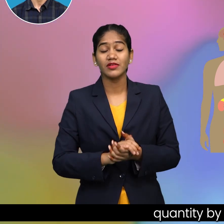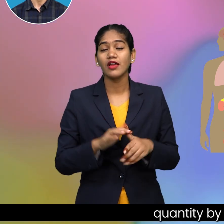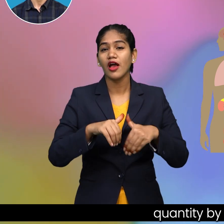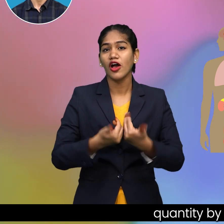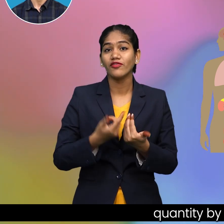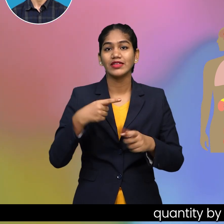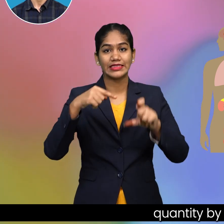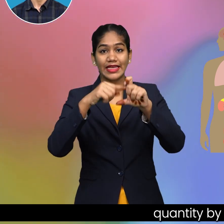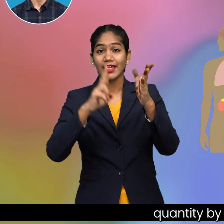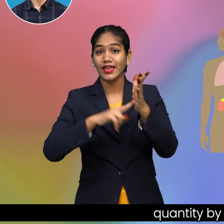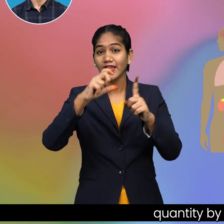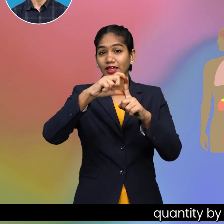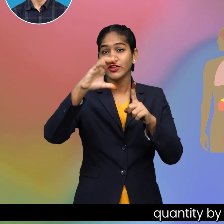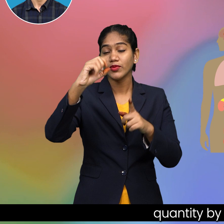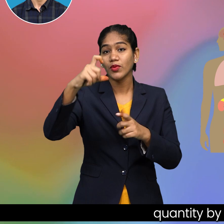glands.